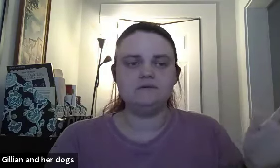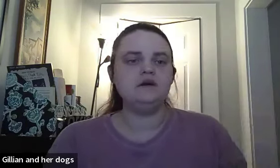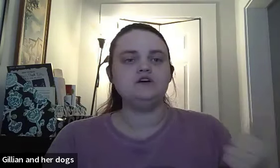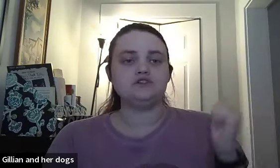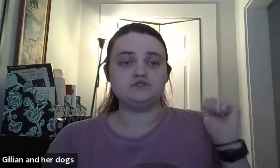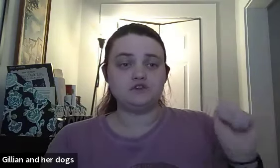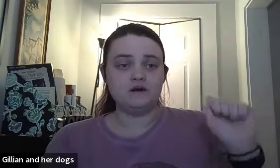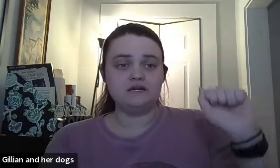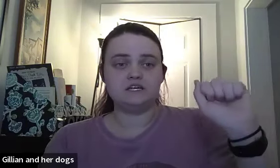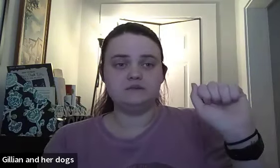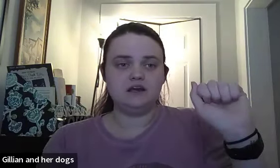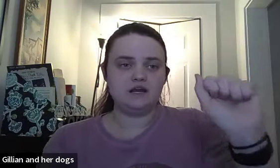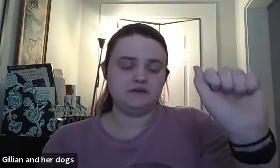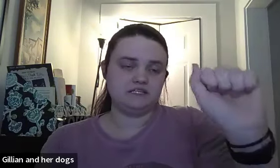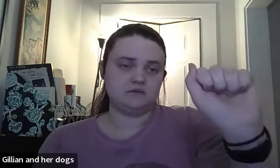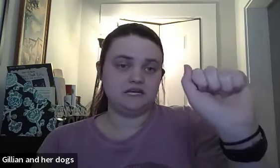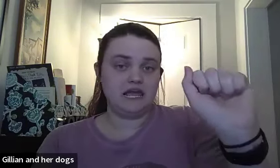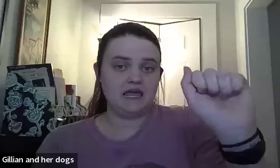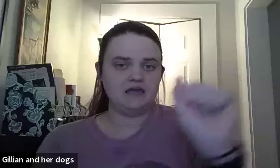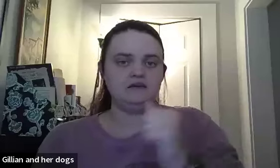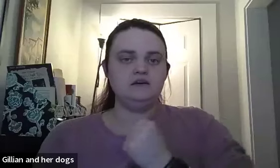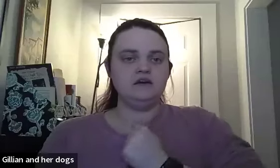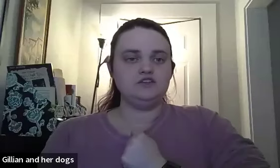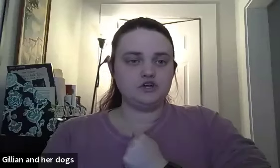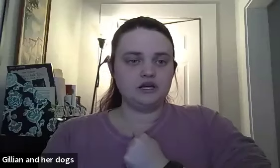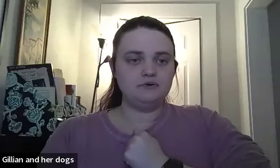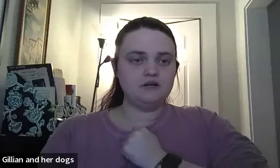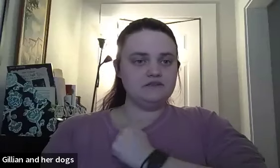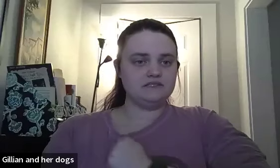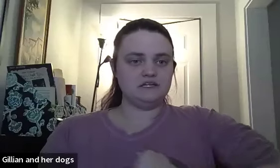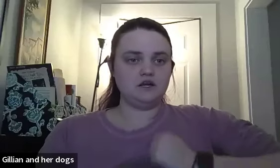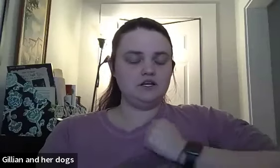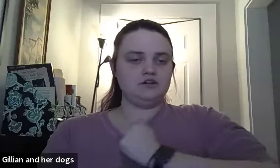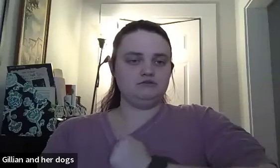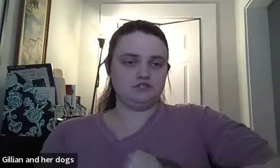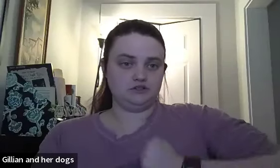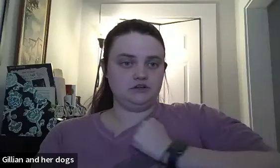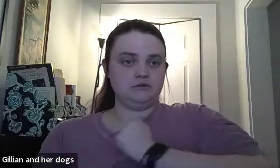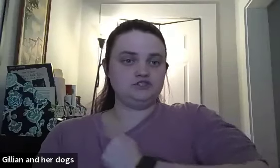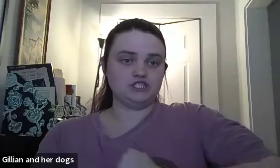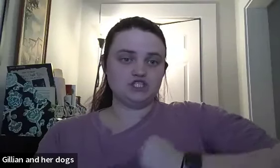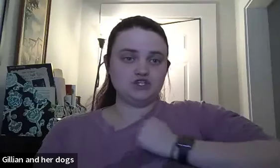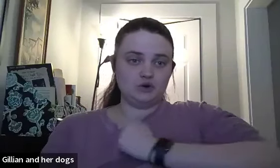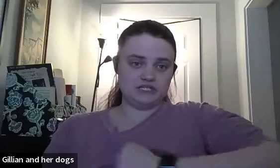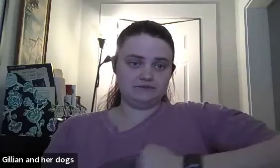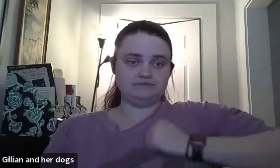again. So sorry is going to be it's going to be an A. You're going to put it in the center and you're going to do a circular motion. Sorry.